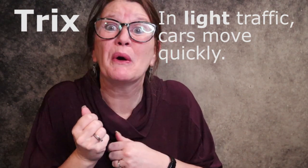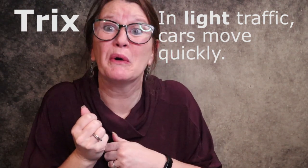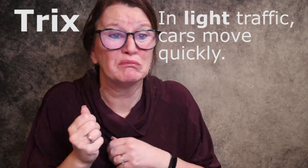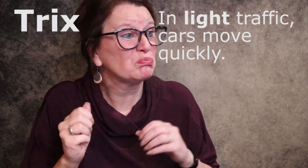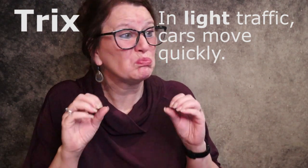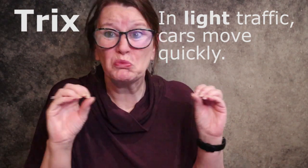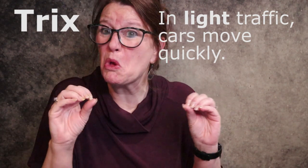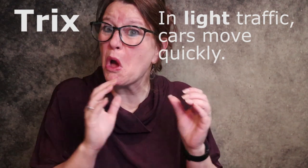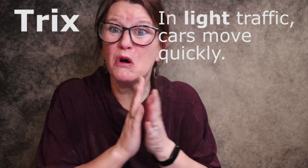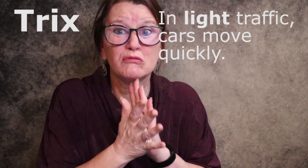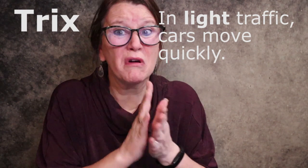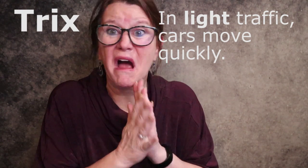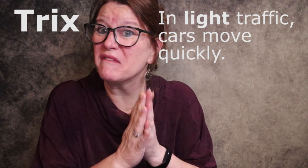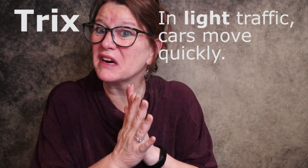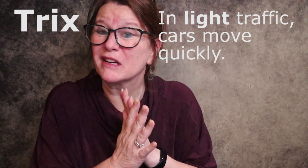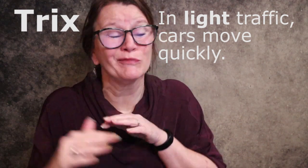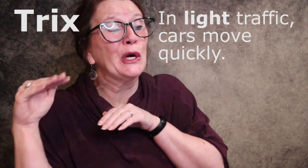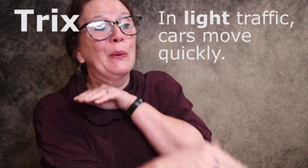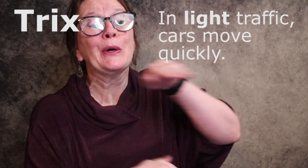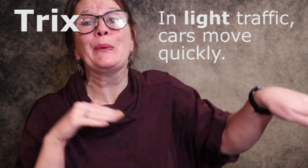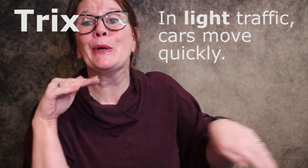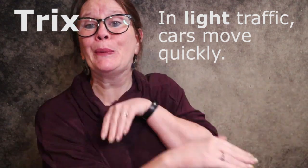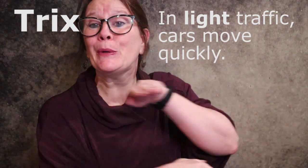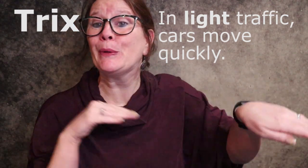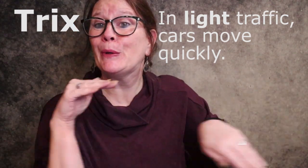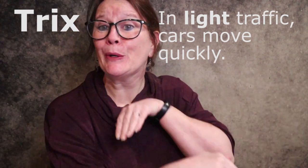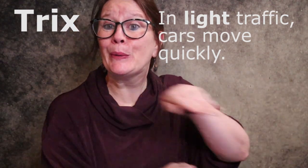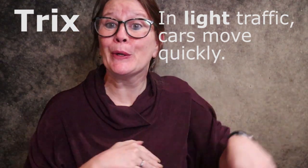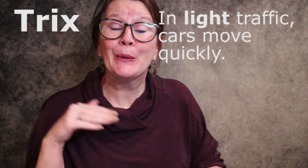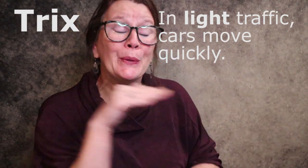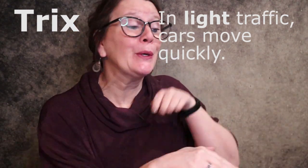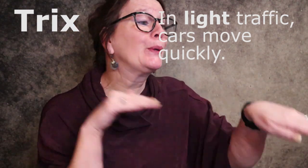cars on the highway traffic is light the cars can zip along quickly